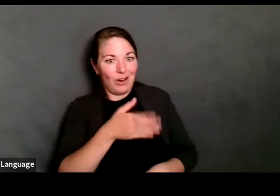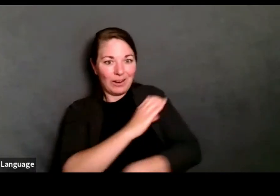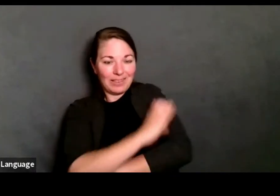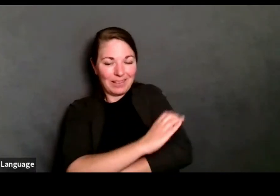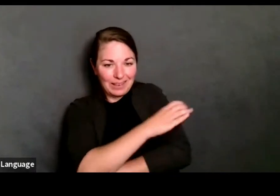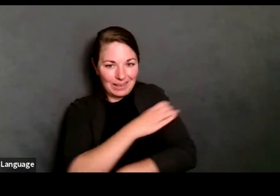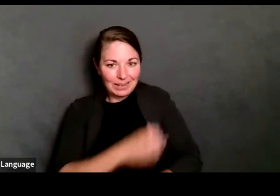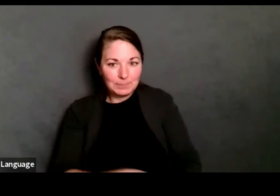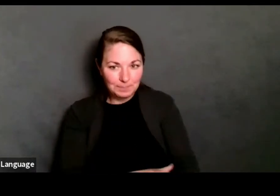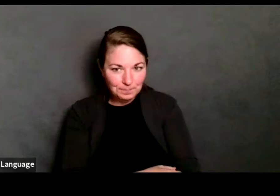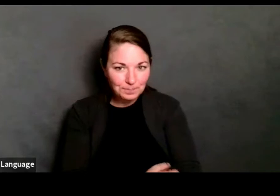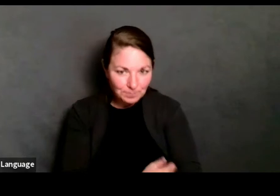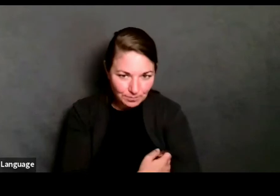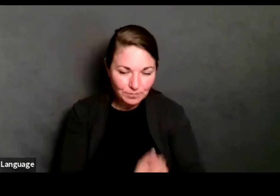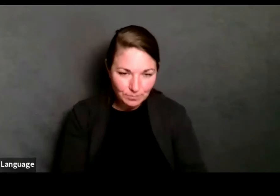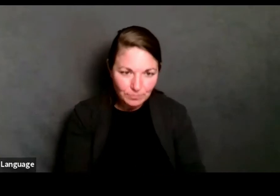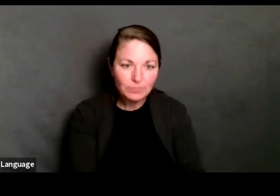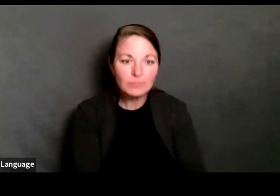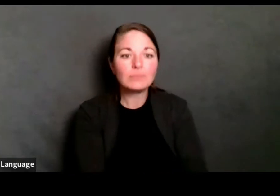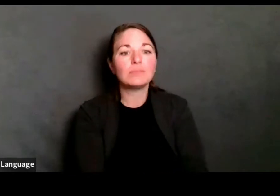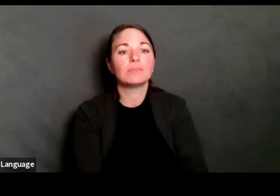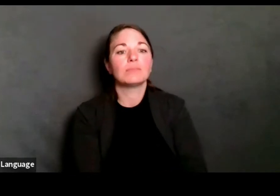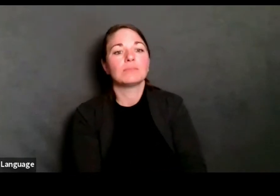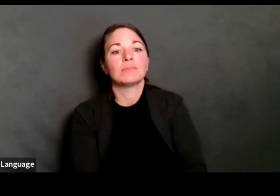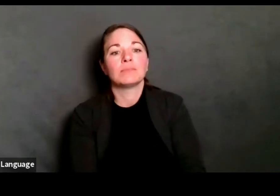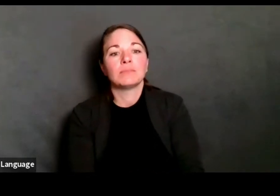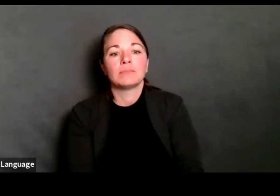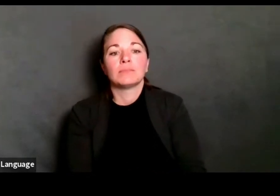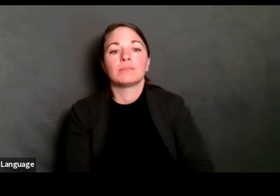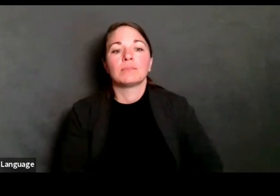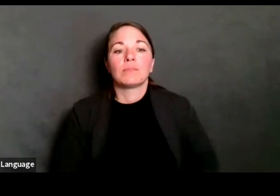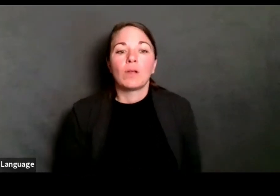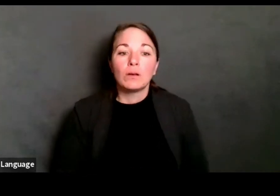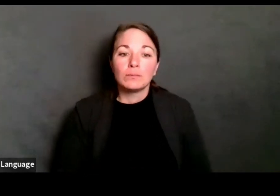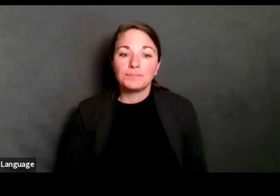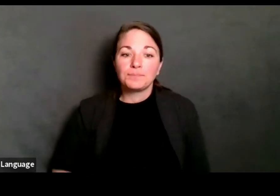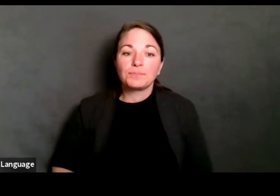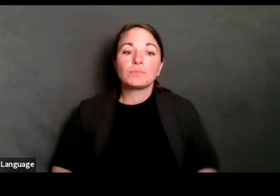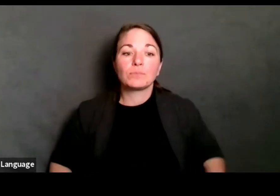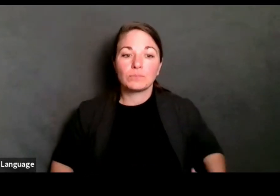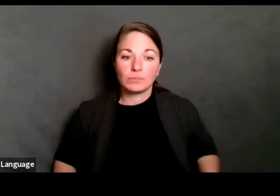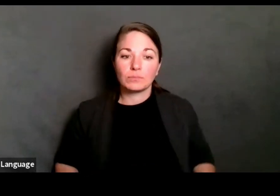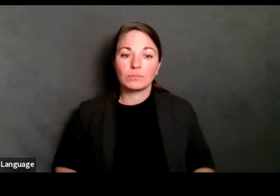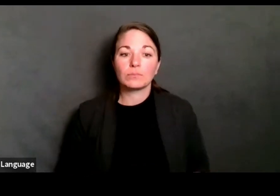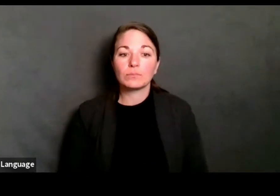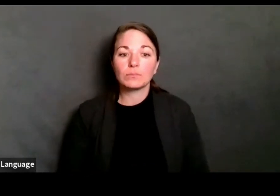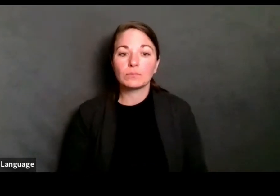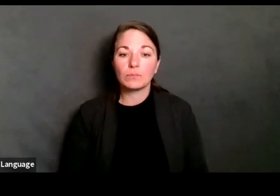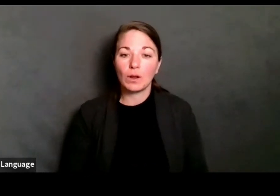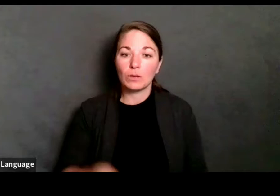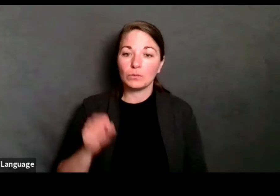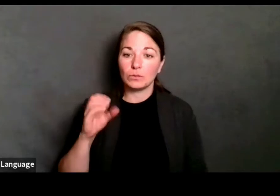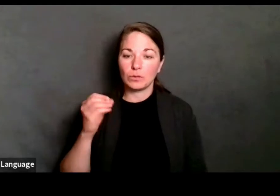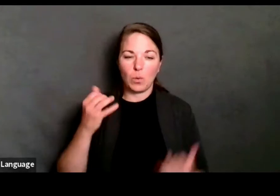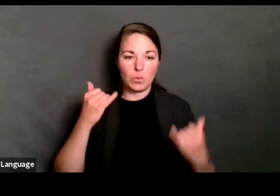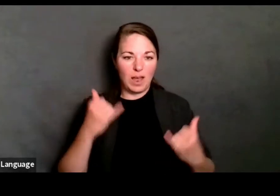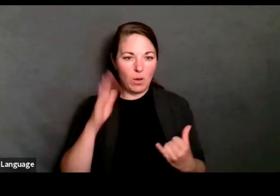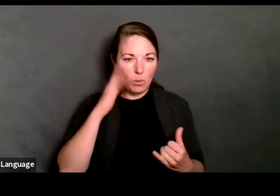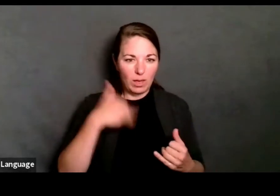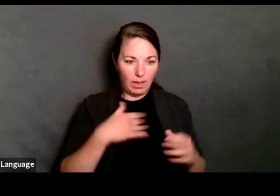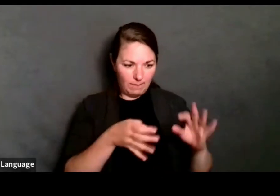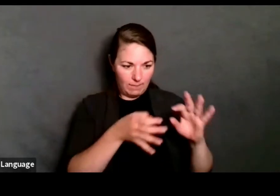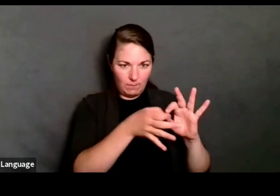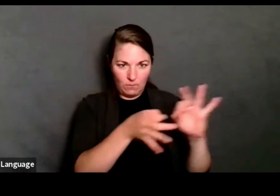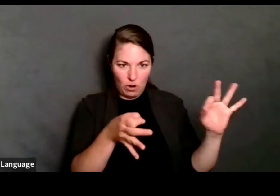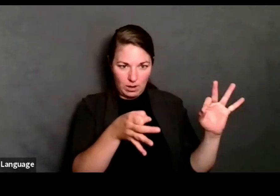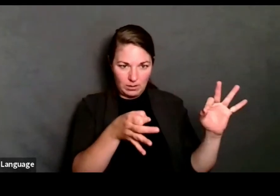potentially harmful language that we often hear in relationship to sexual violence. For those of you who learn visually, this might be a good time to turn